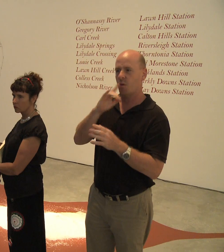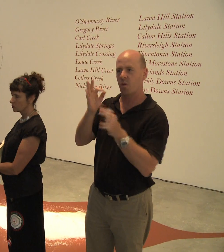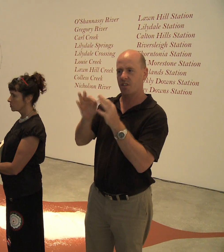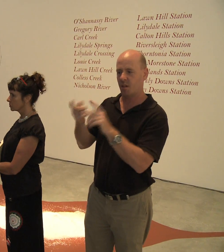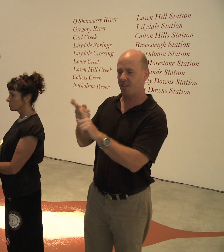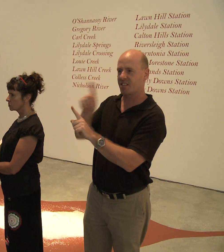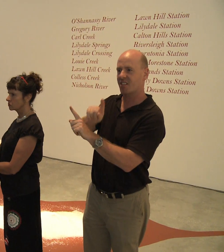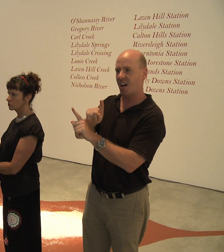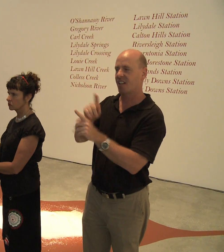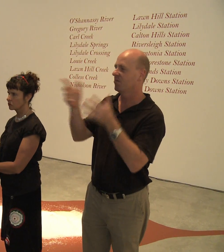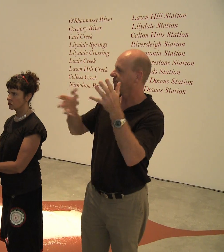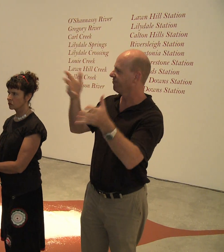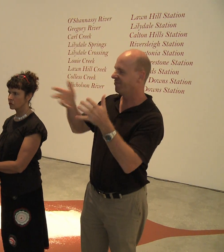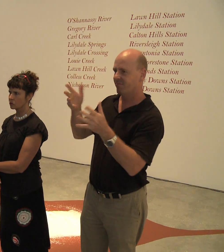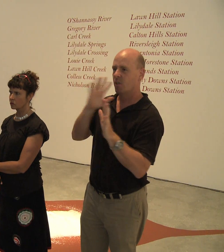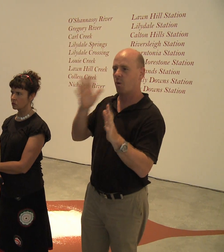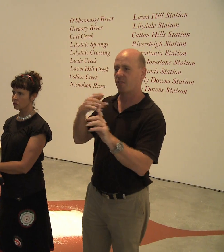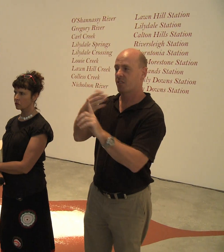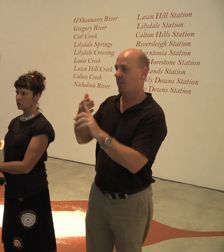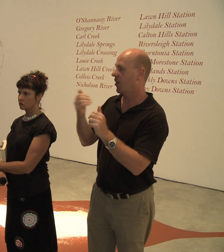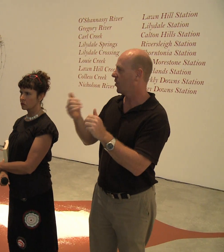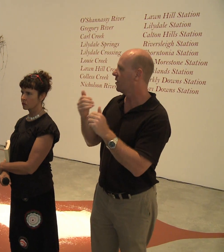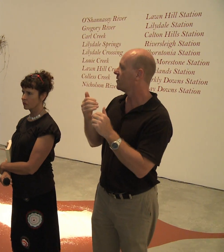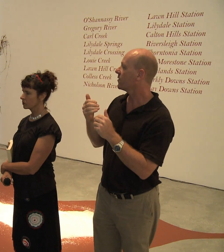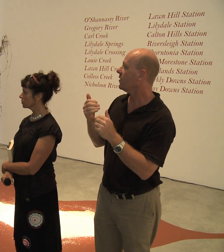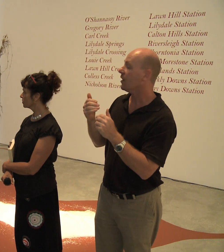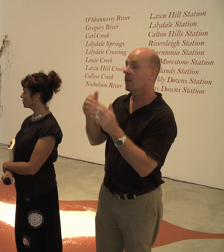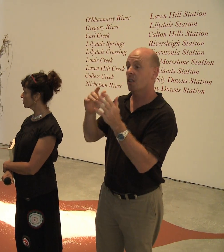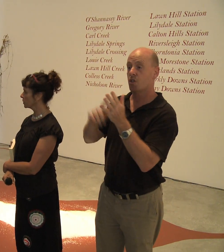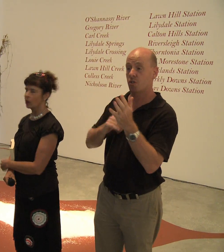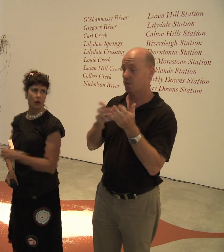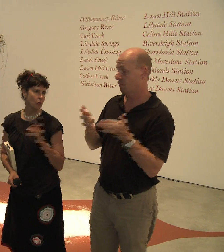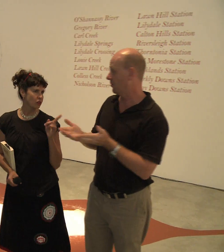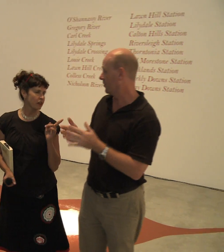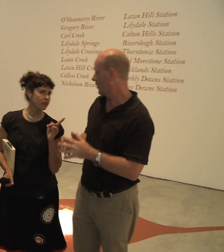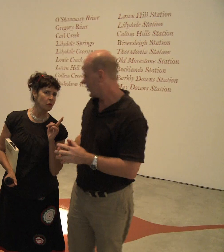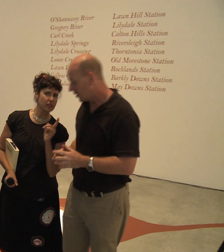can see, is doing a wonderful job interpreting for us. Judy.